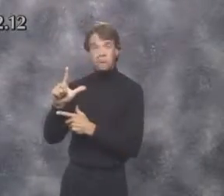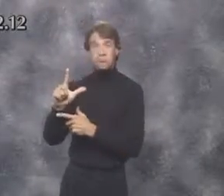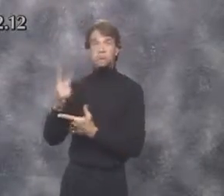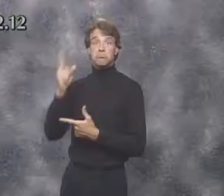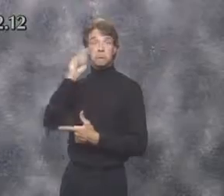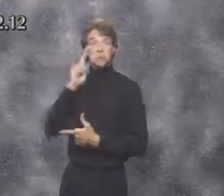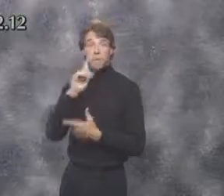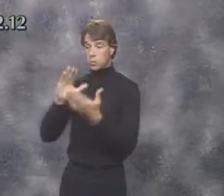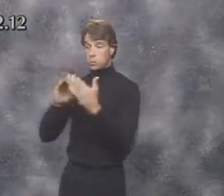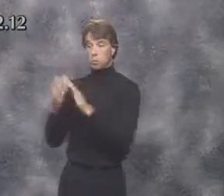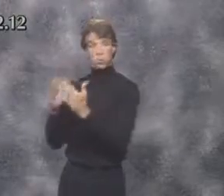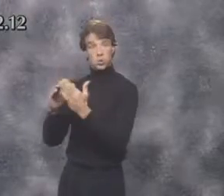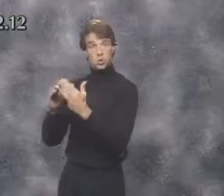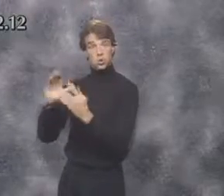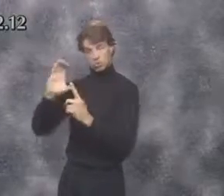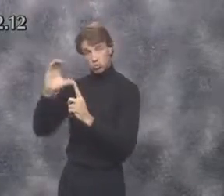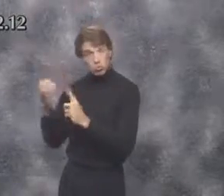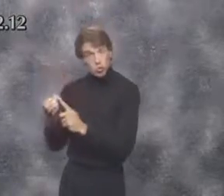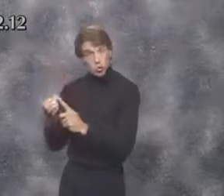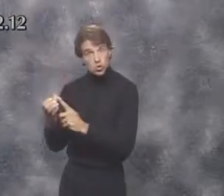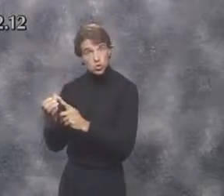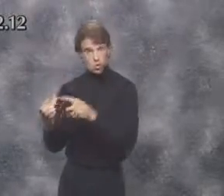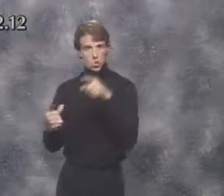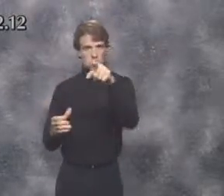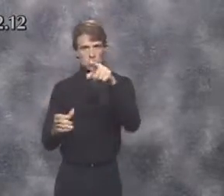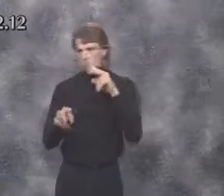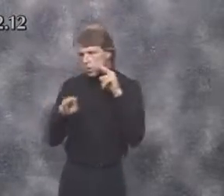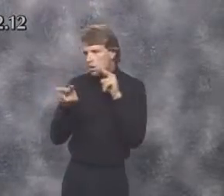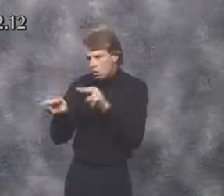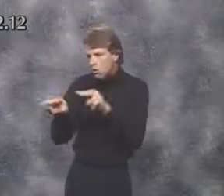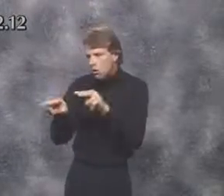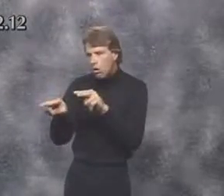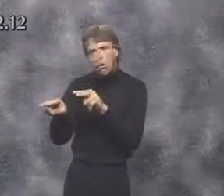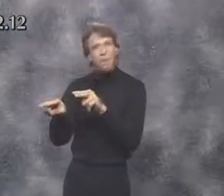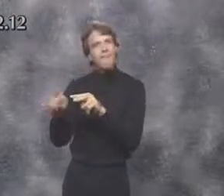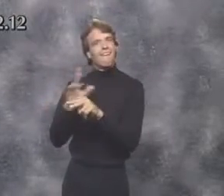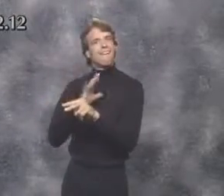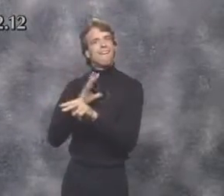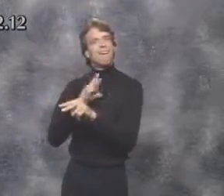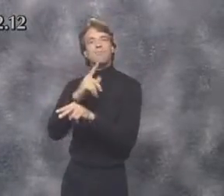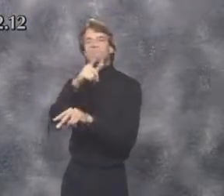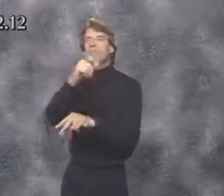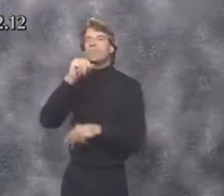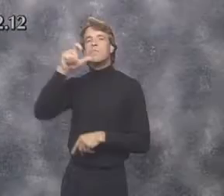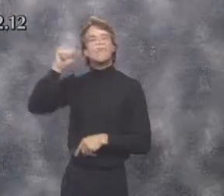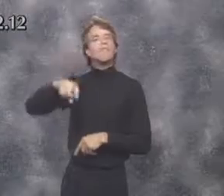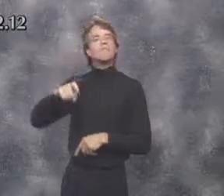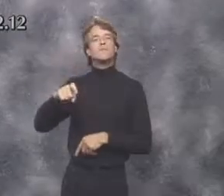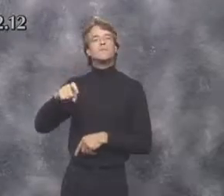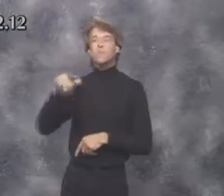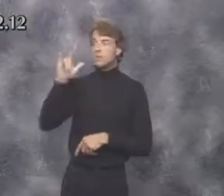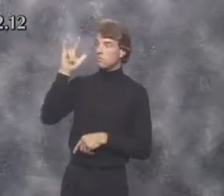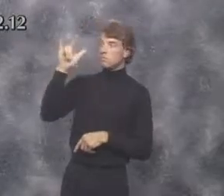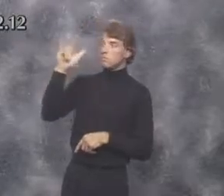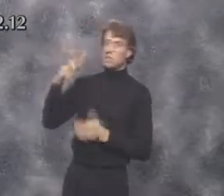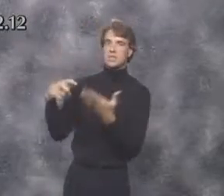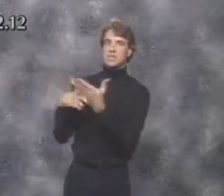With American Sign Language and the deaf community right here, you don't need to spend a lot of